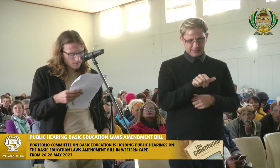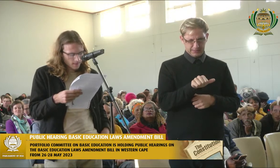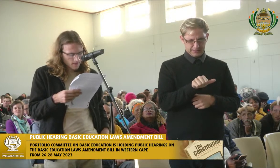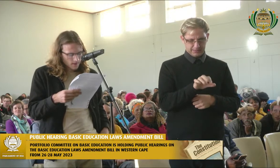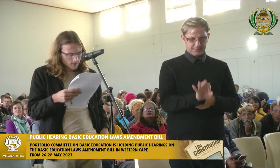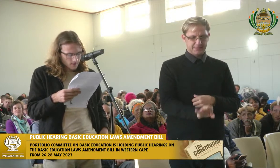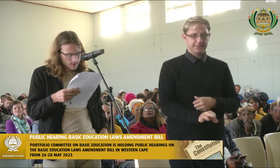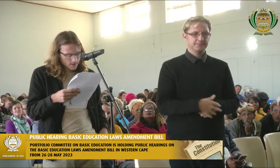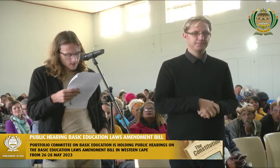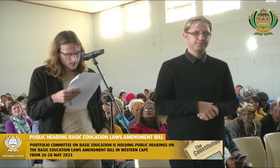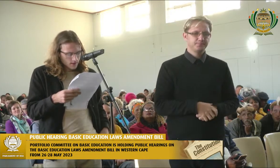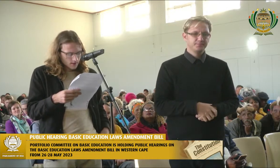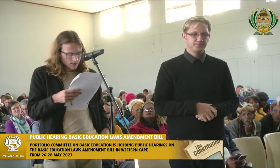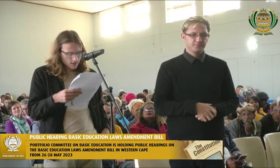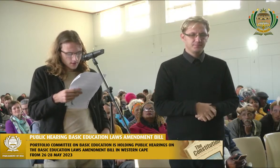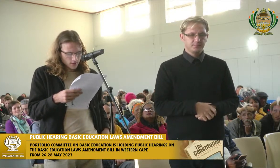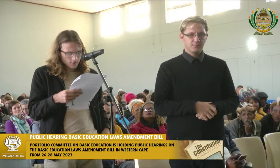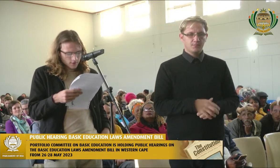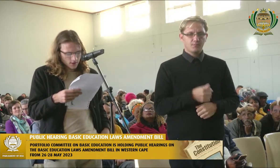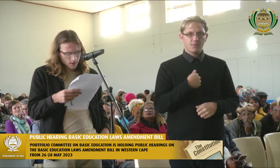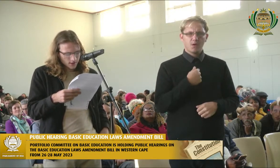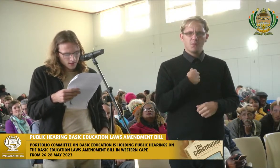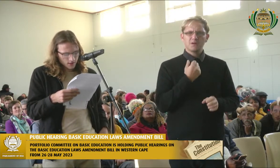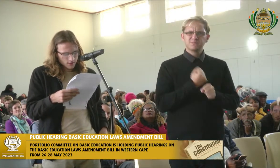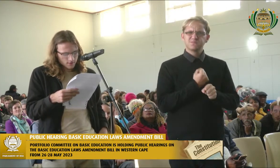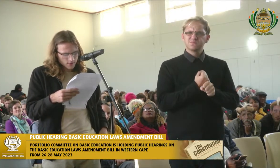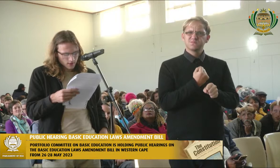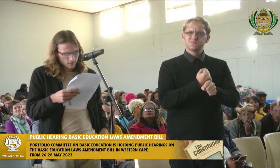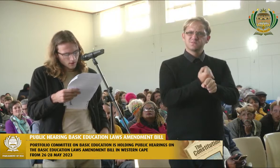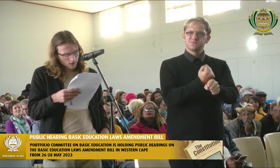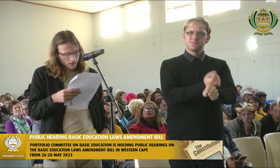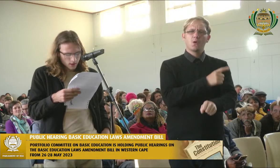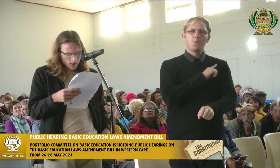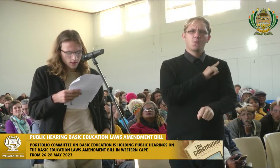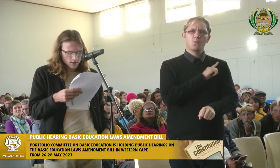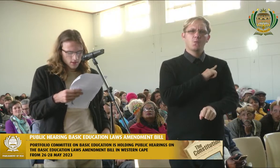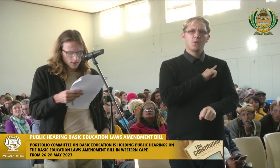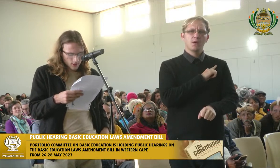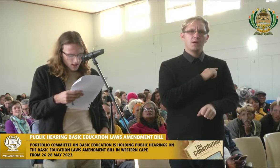86%. This I did after